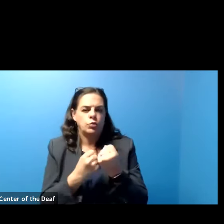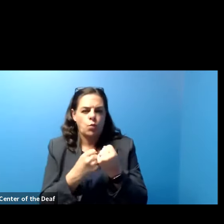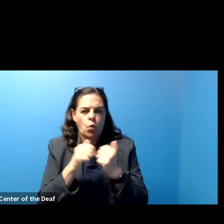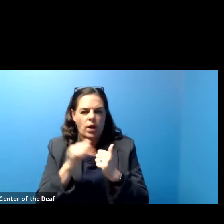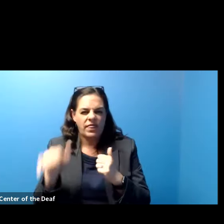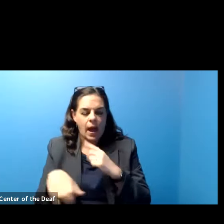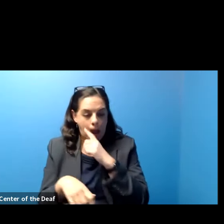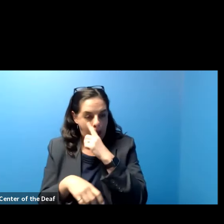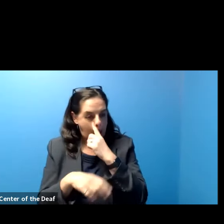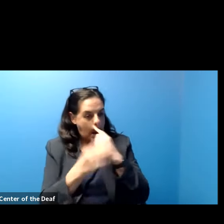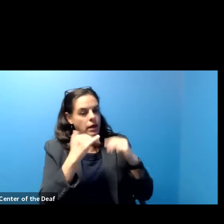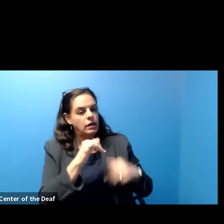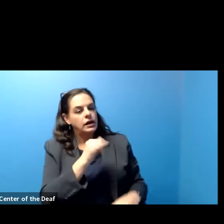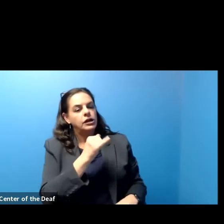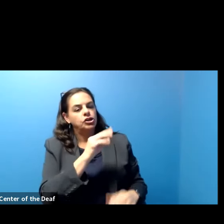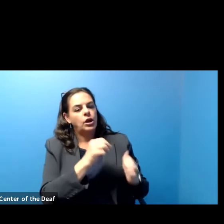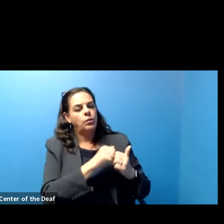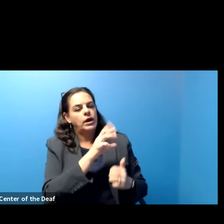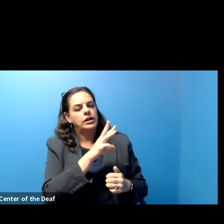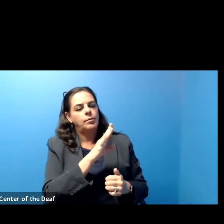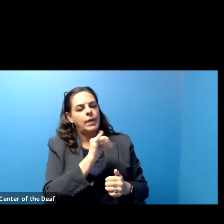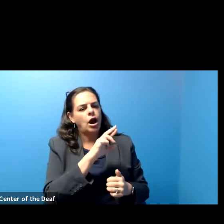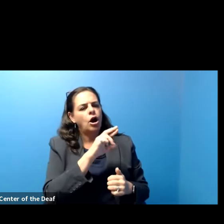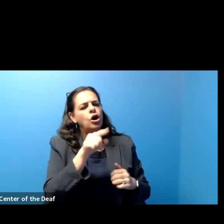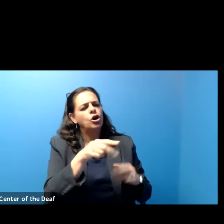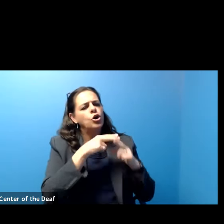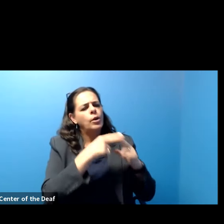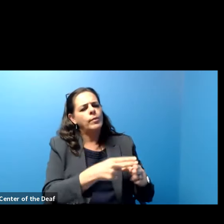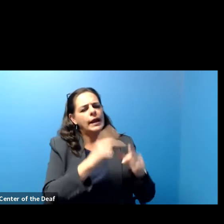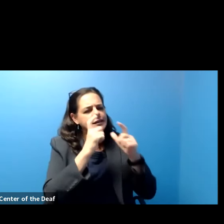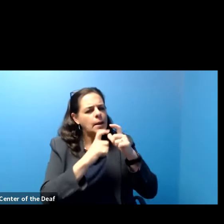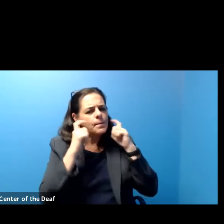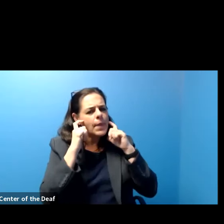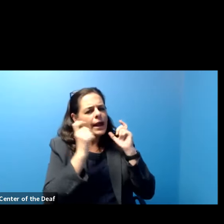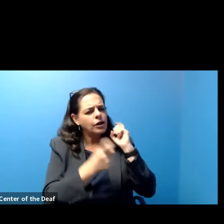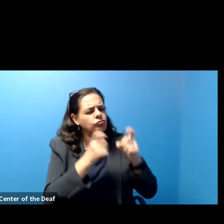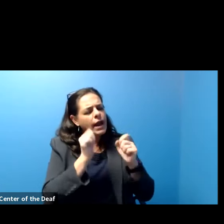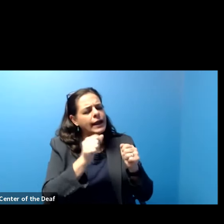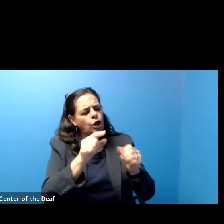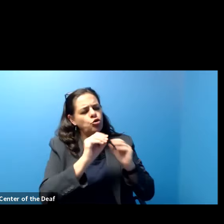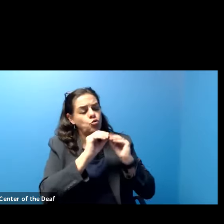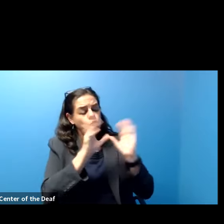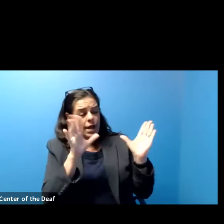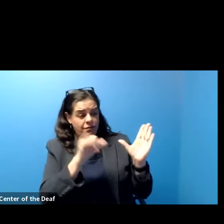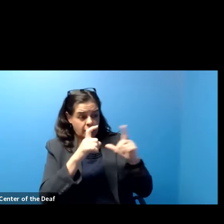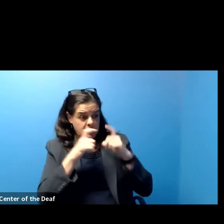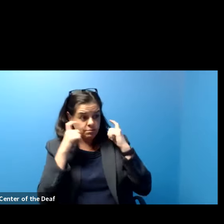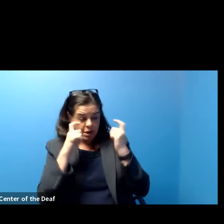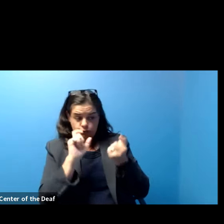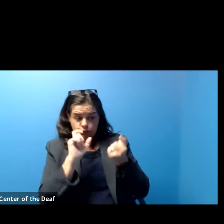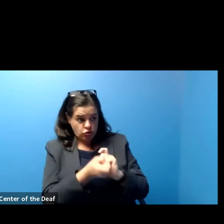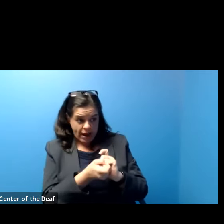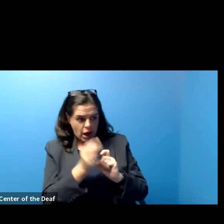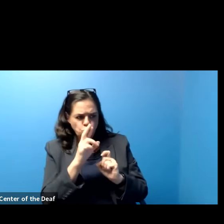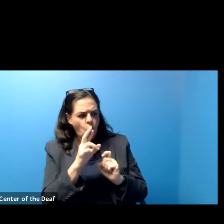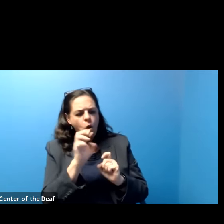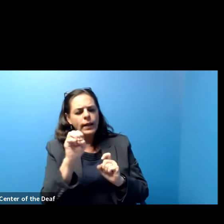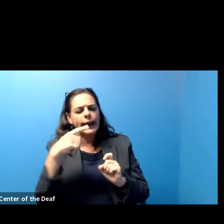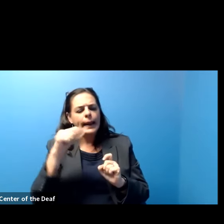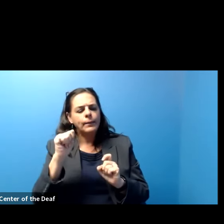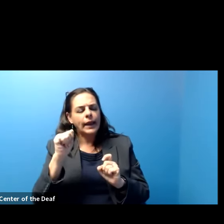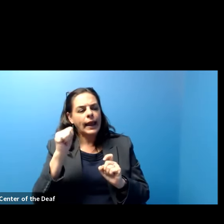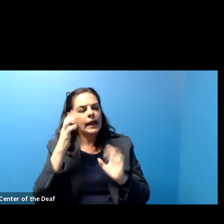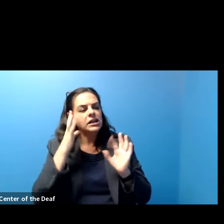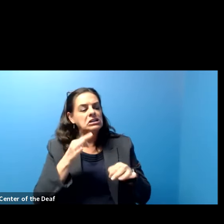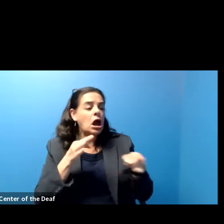that. From Jim with WBIR, you mentioned the mask distribution. Can you clarify if the masks have changed, or did the EPA deem the